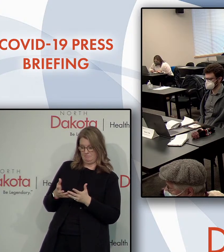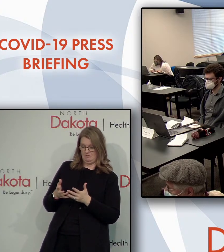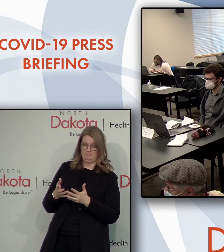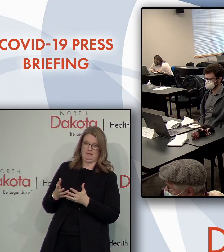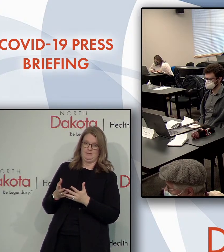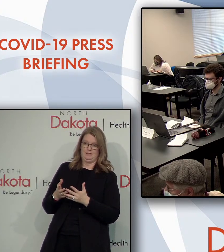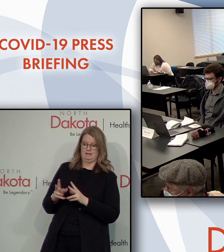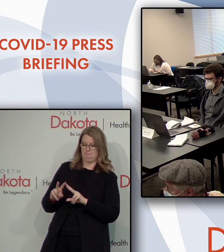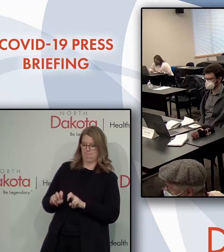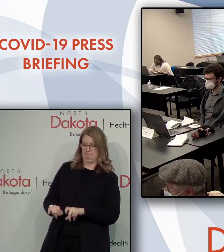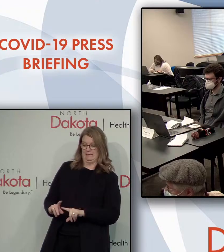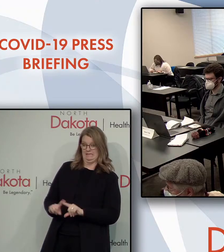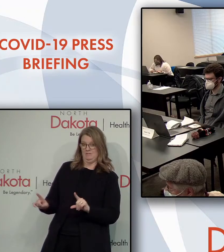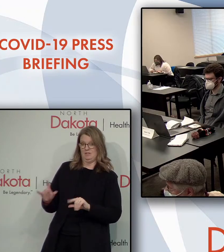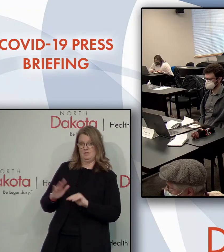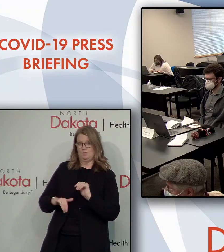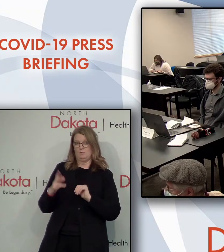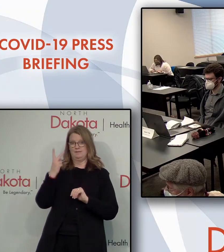the past.